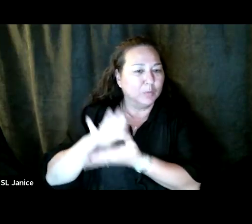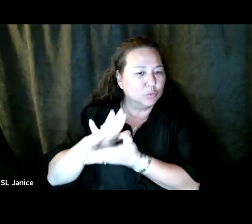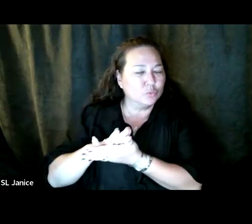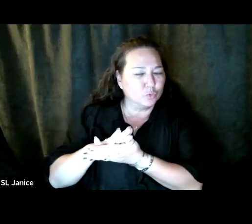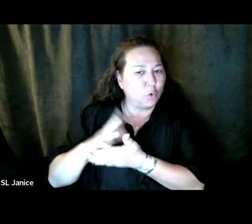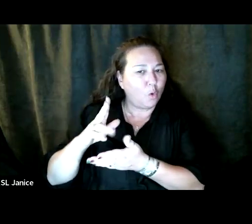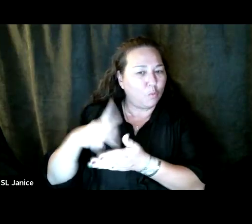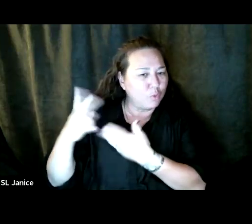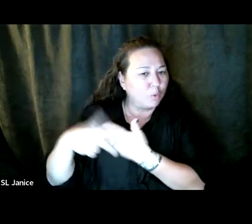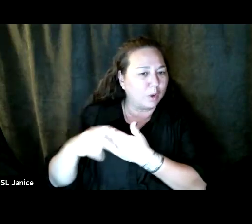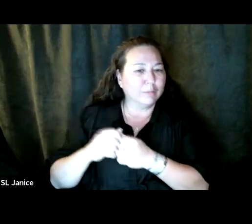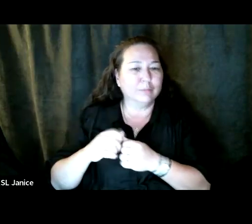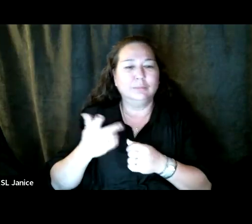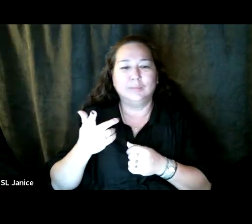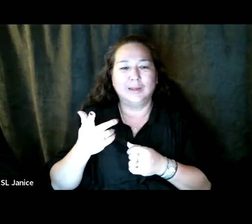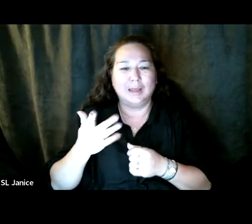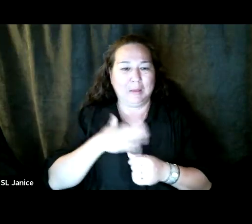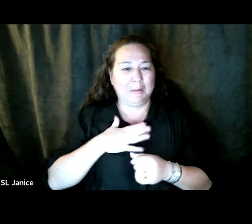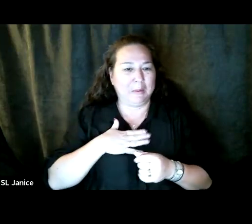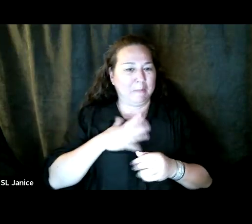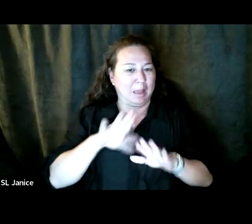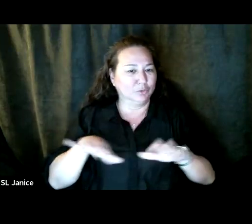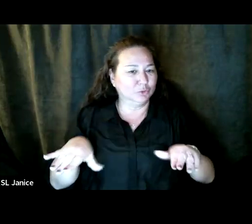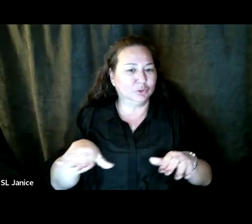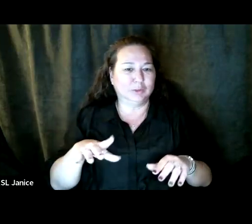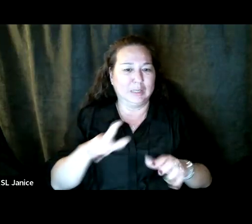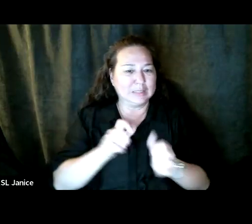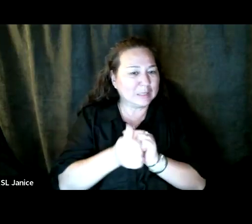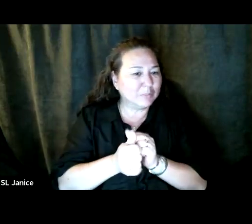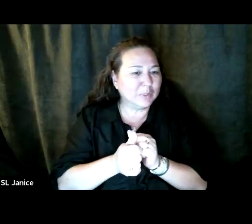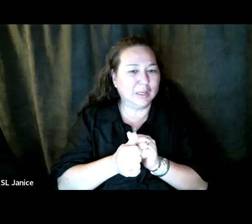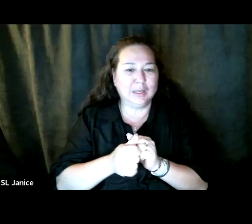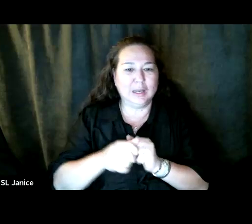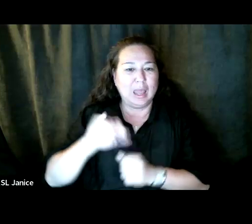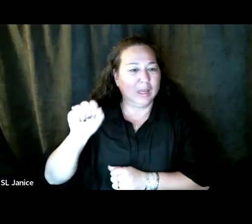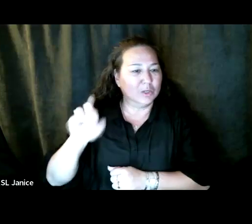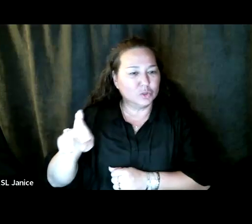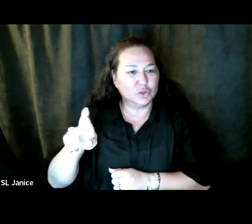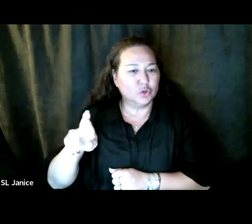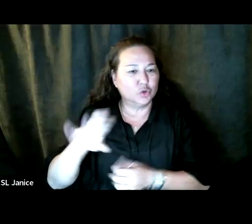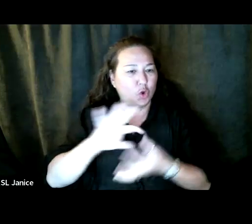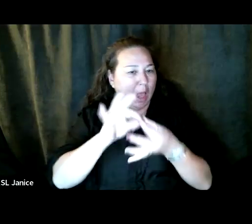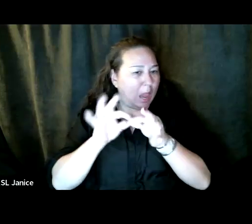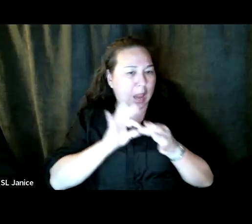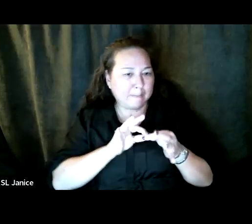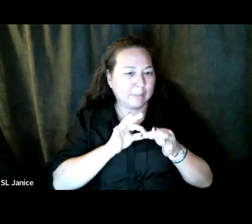see that this place is the epicenter and it is the right time and the right place for this kind of opportunity.